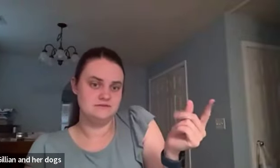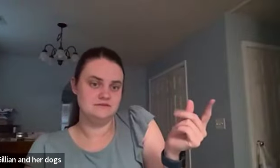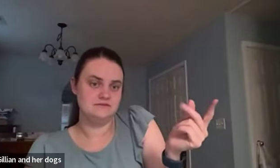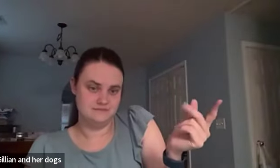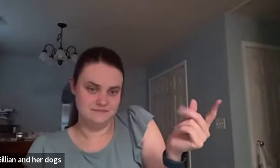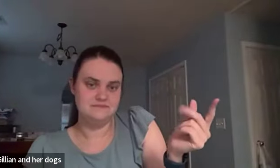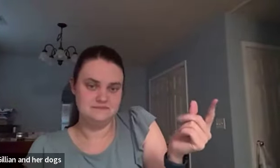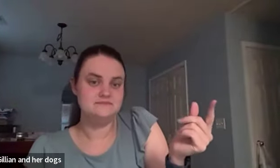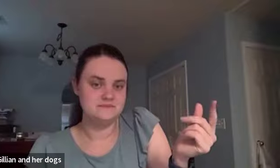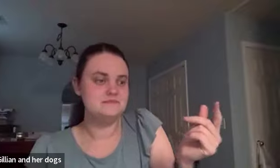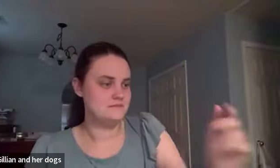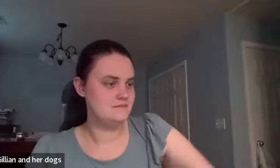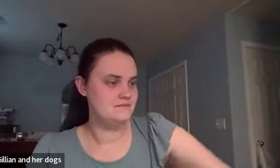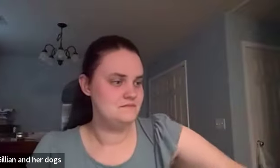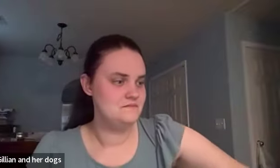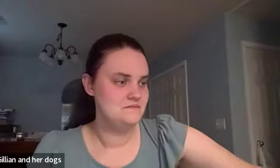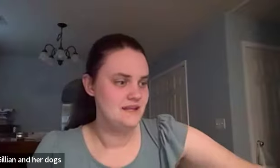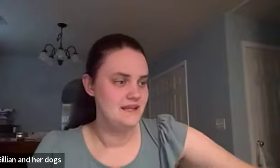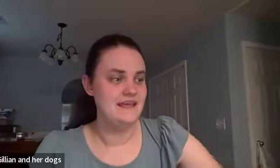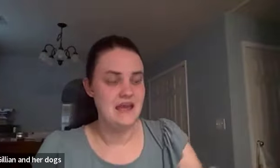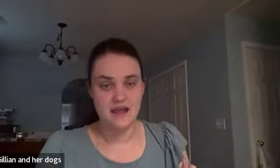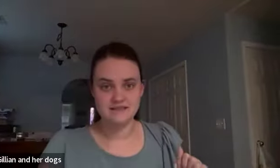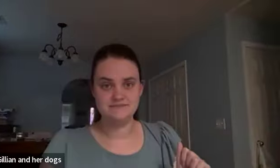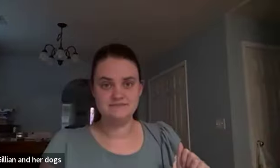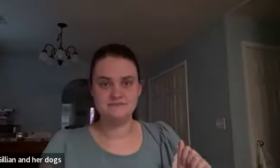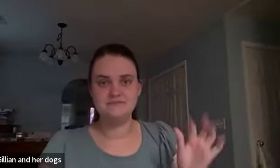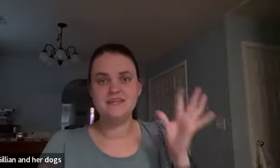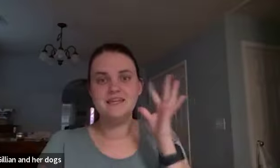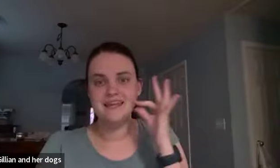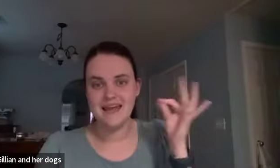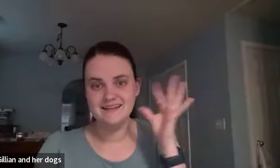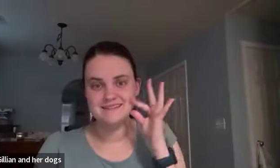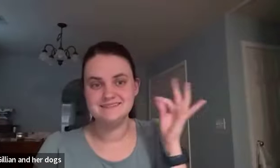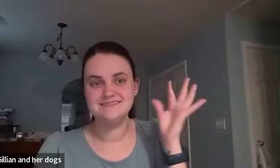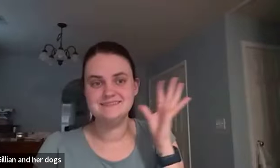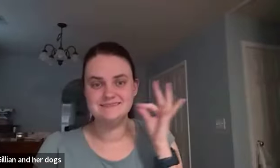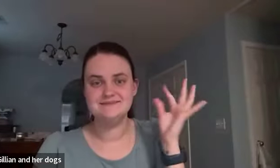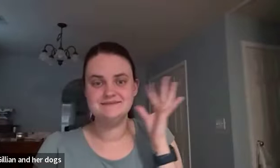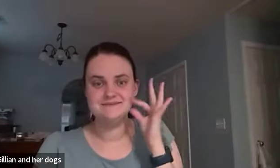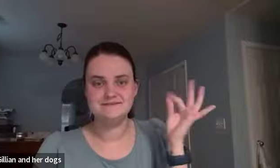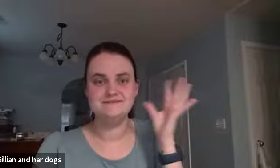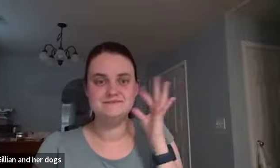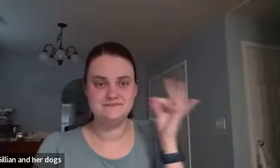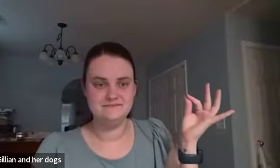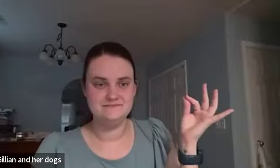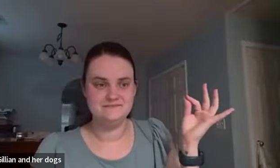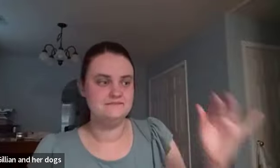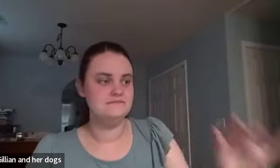Cat, cat. Mm-hmm.